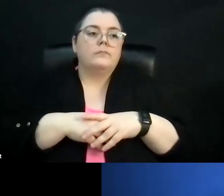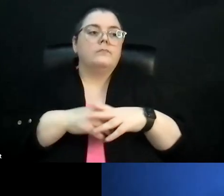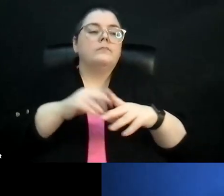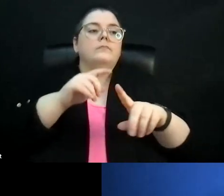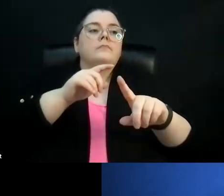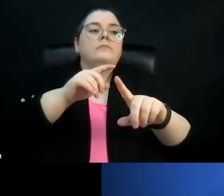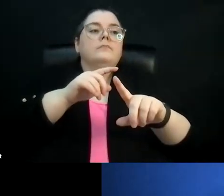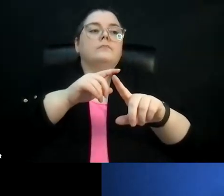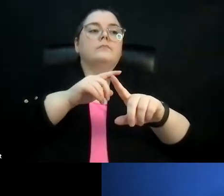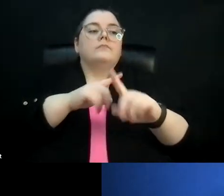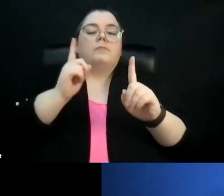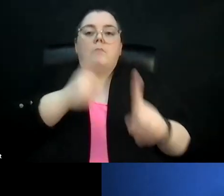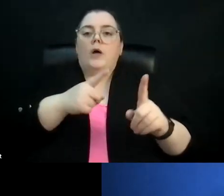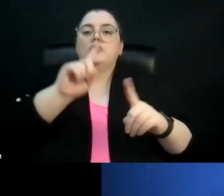read it yet.